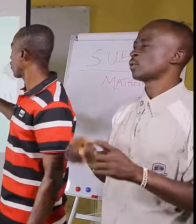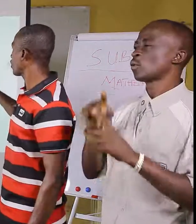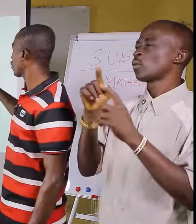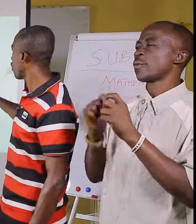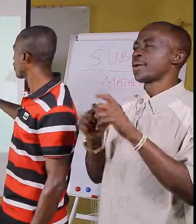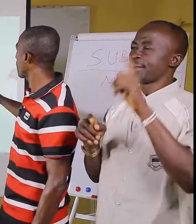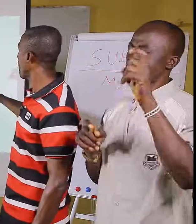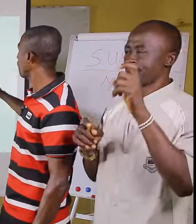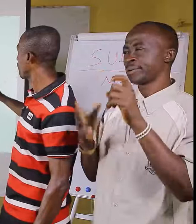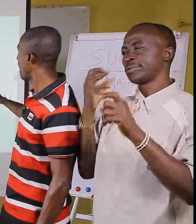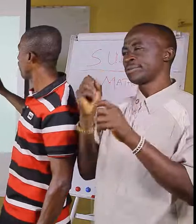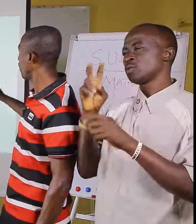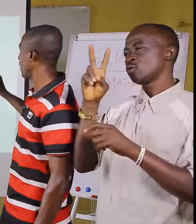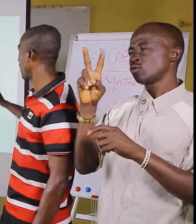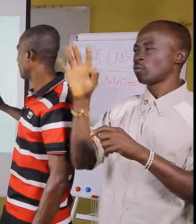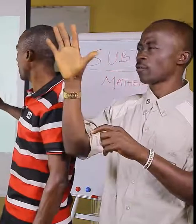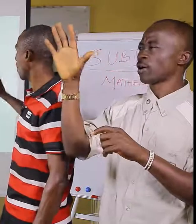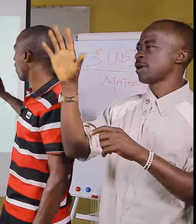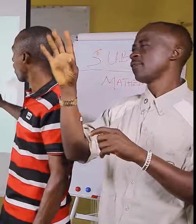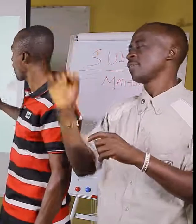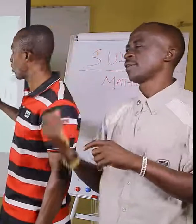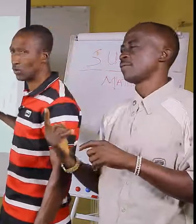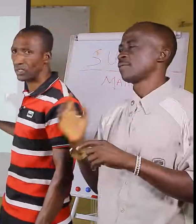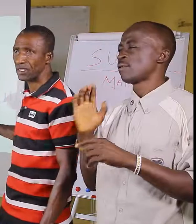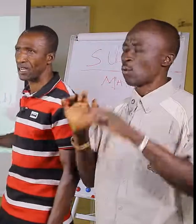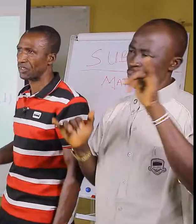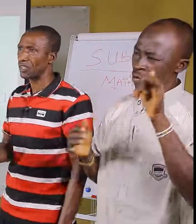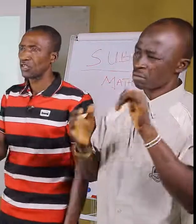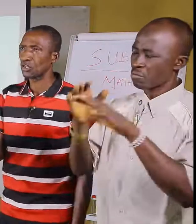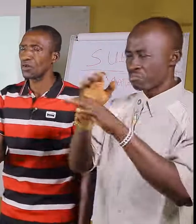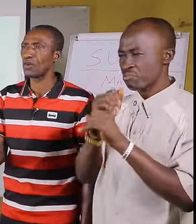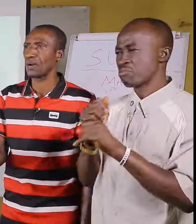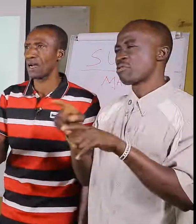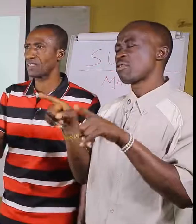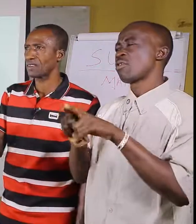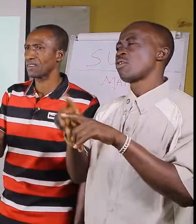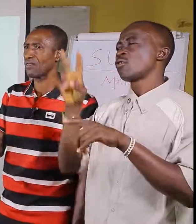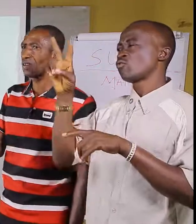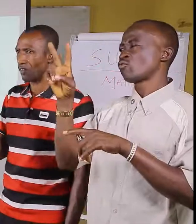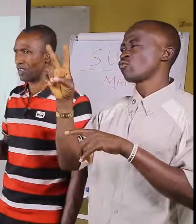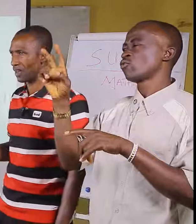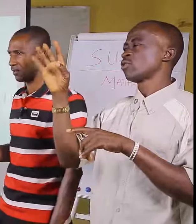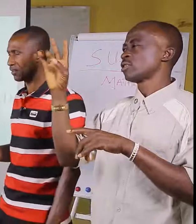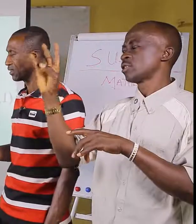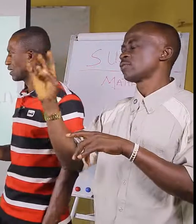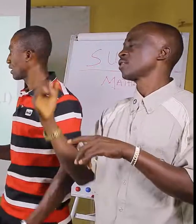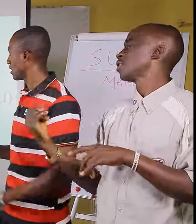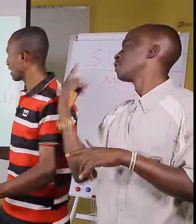x was 2 whole number 5 over 11, our y was gotten as 2 whole number 7 over